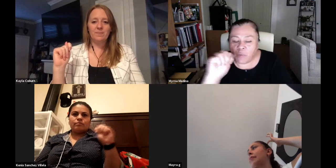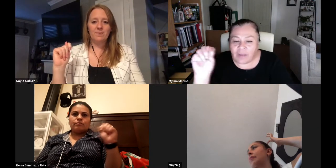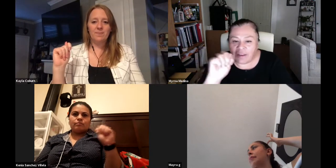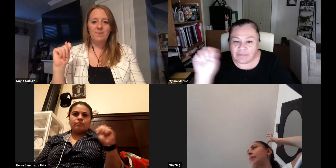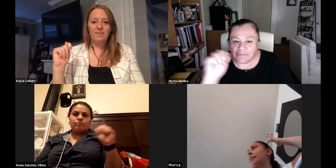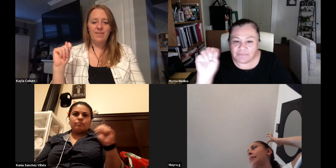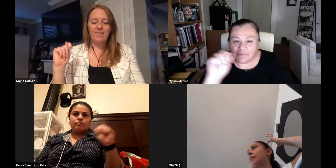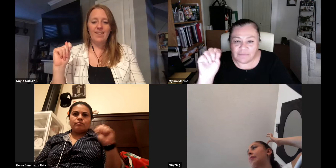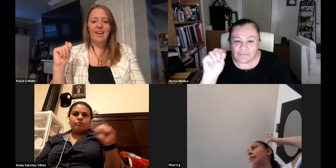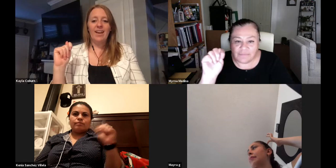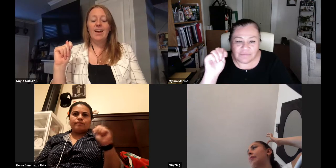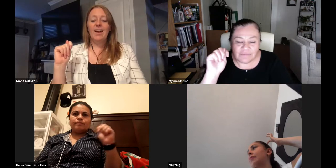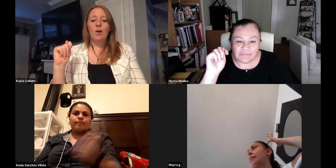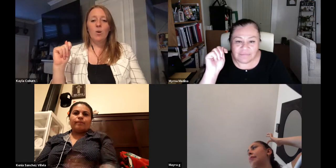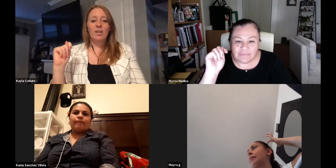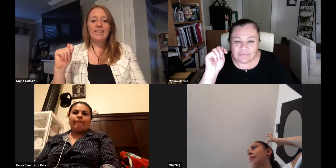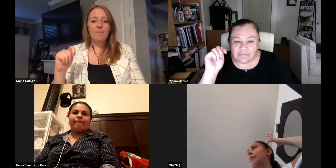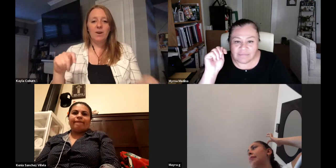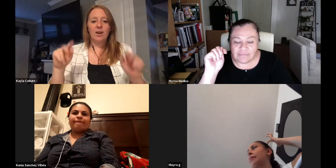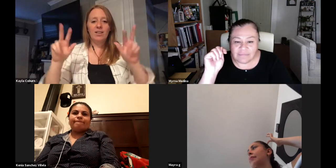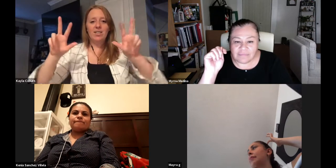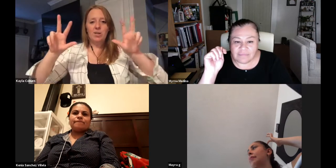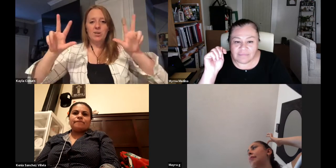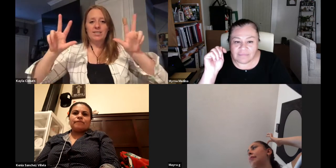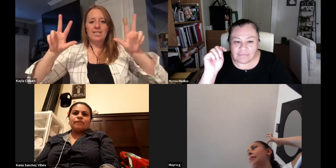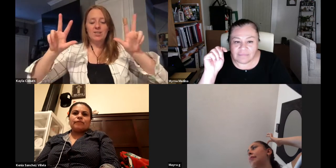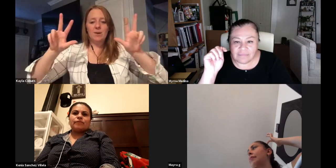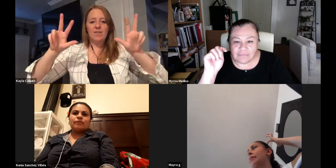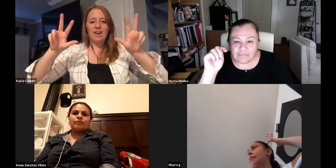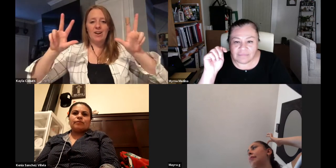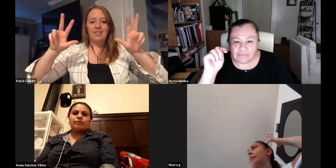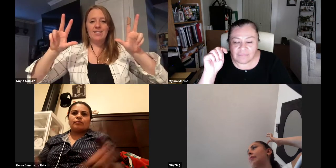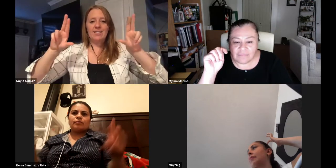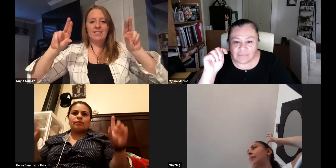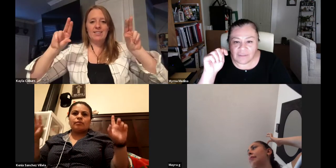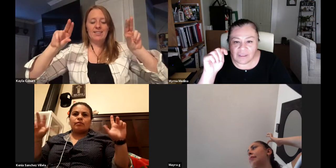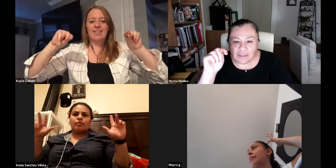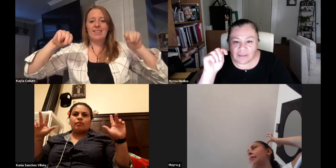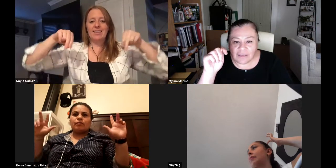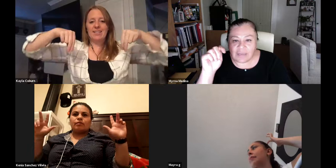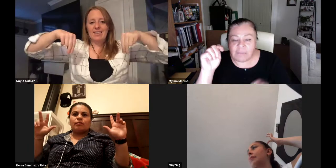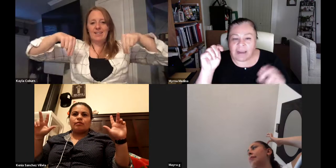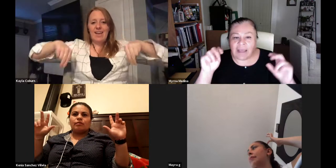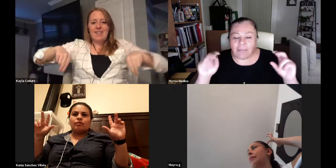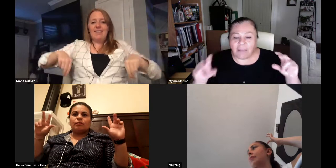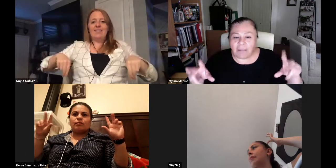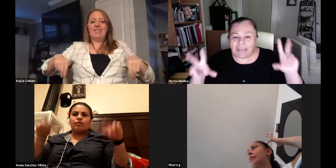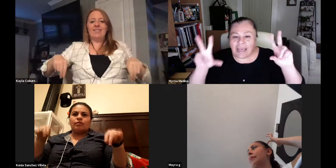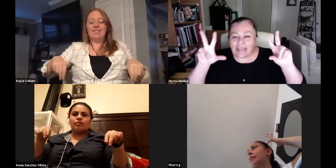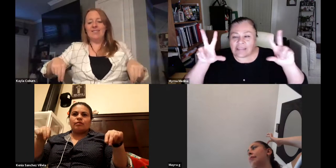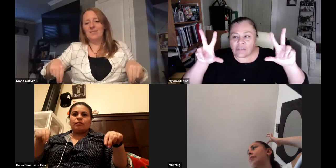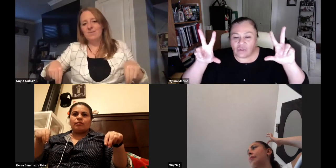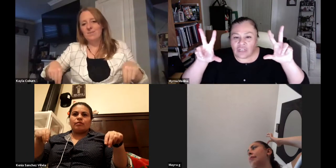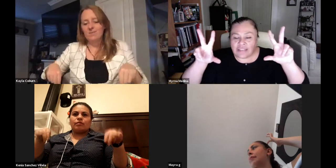la mueven. Or diaper, you use these 3 fingers. Y para